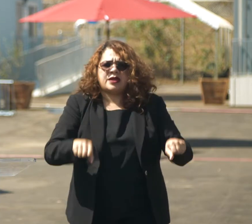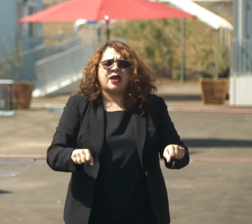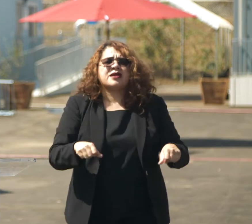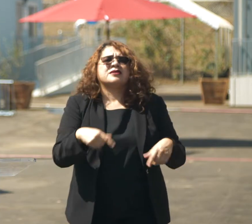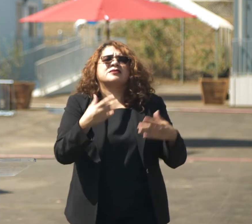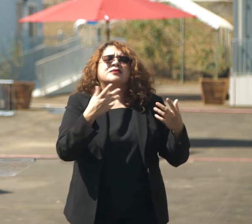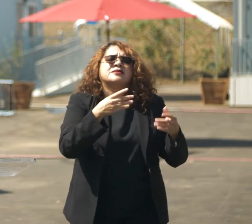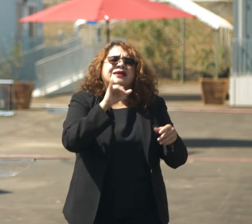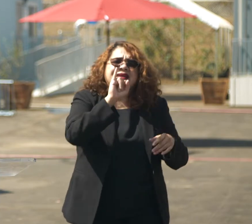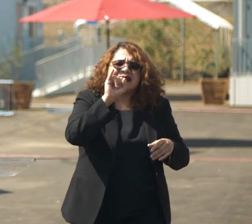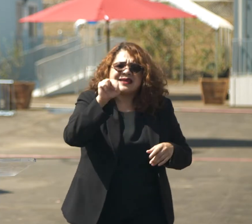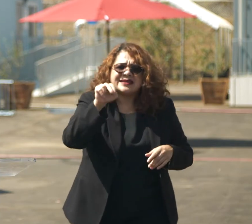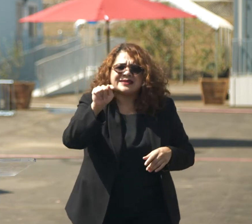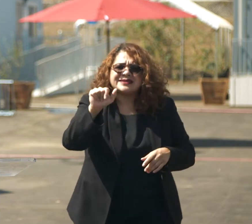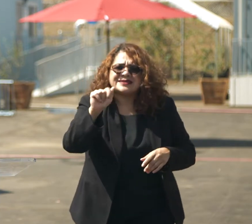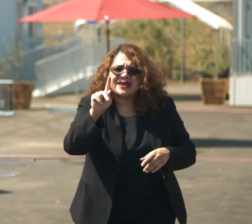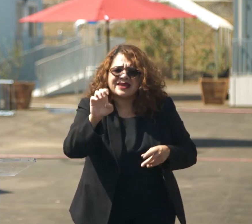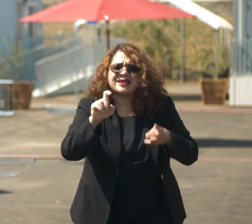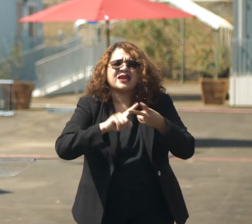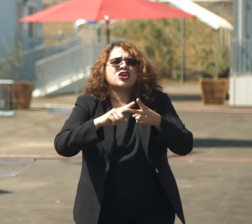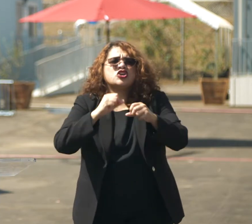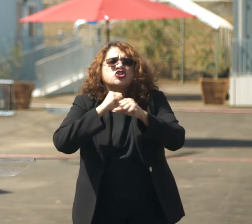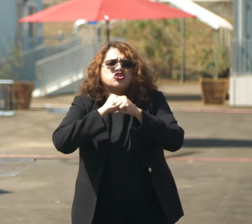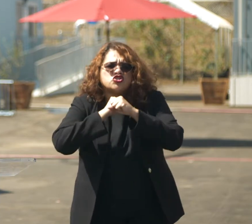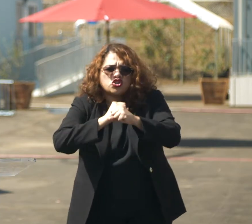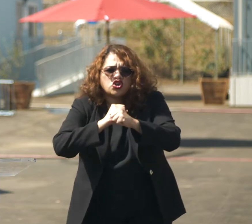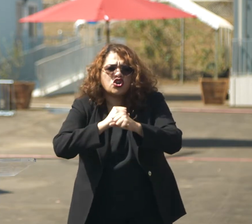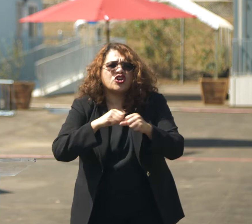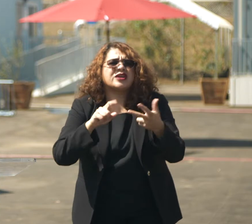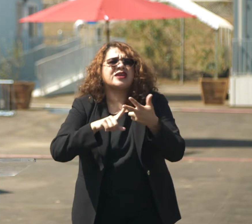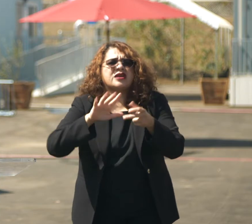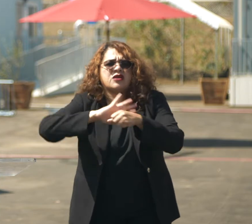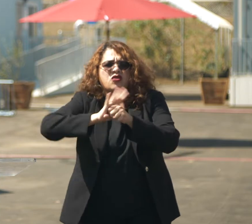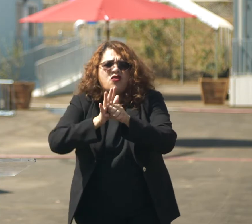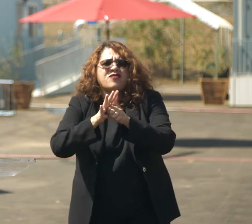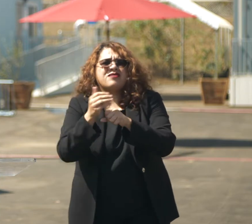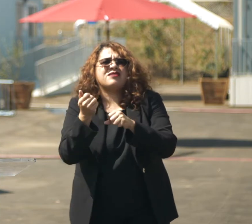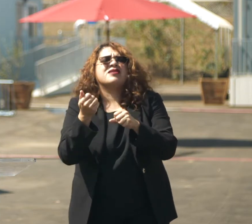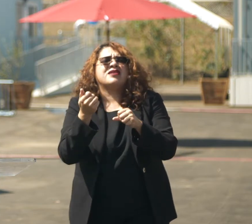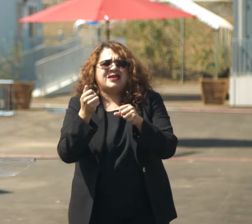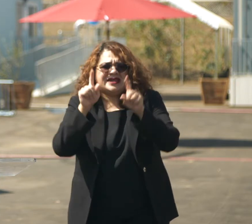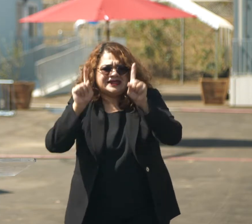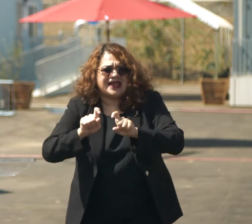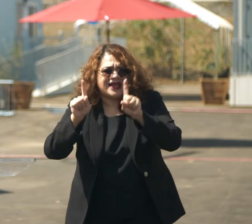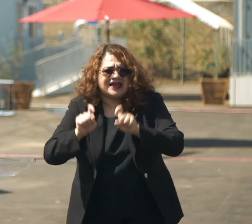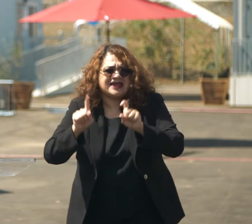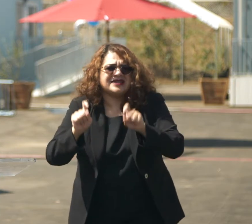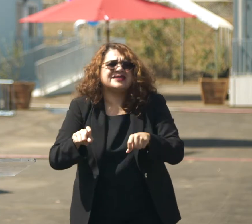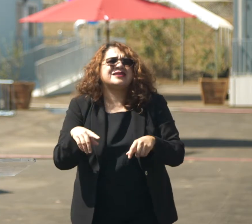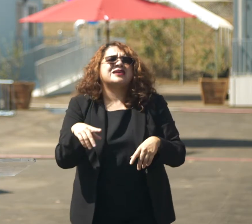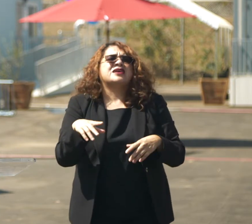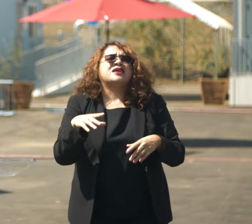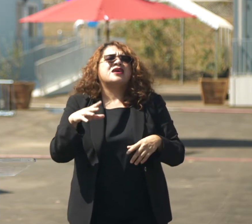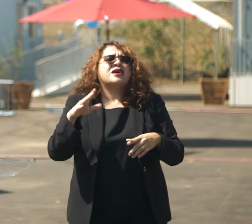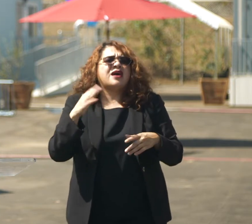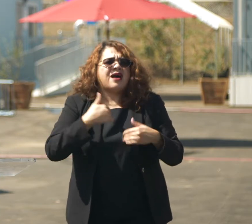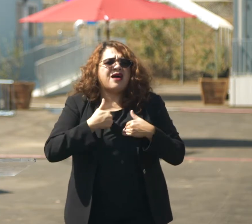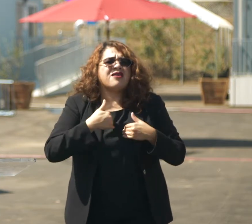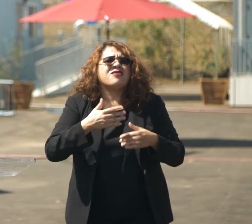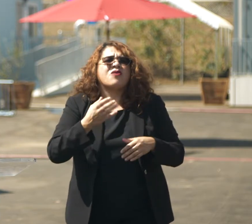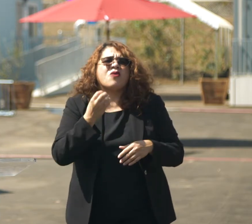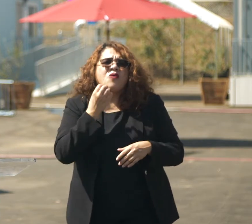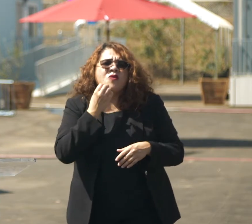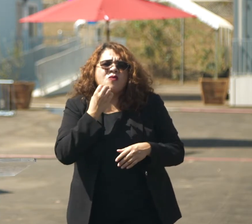security, and COVID-19 health screenings, of course, spacious common areas including a warming kitchen, a dining hall,